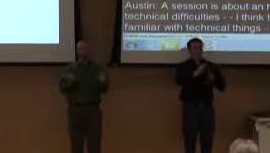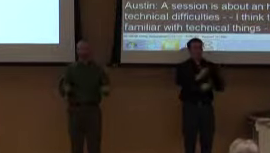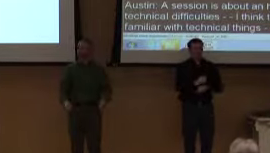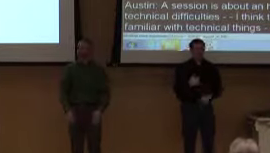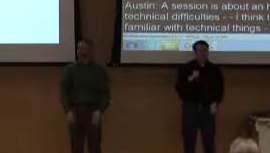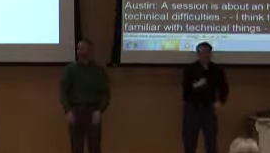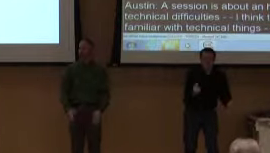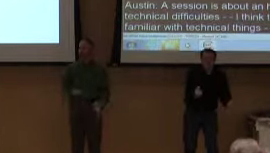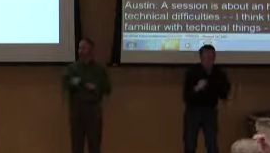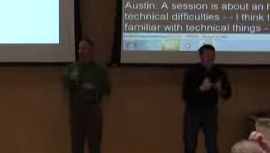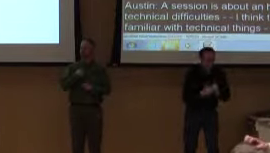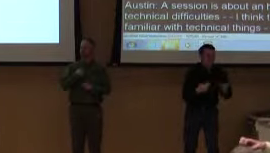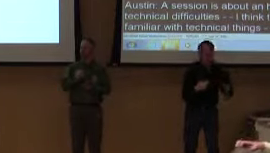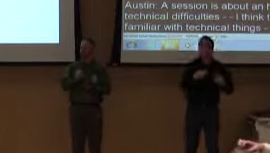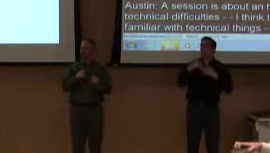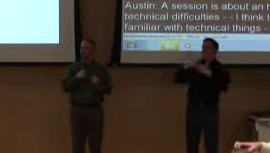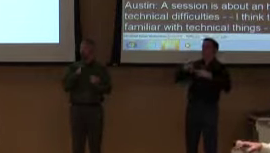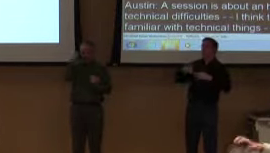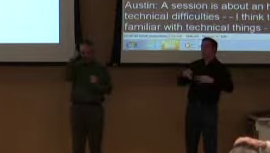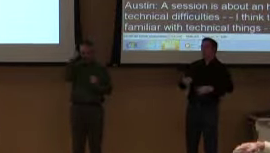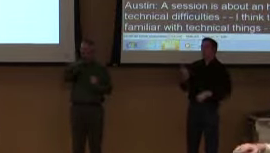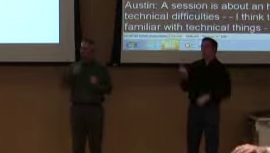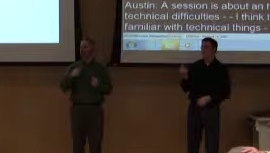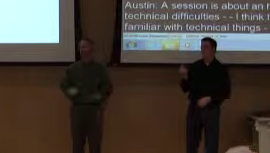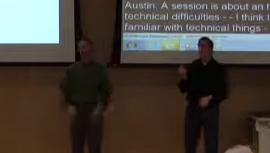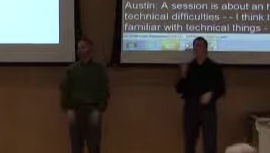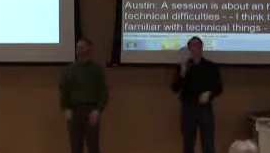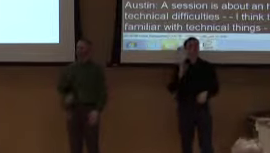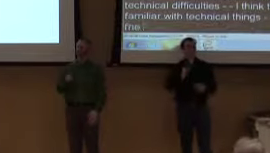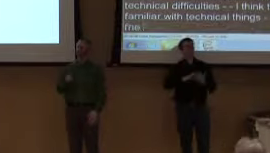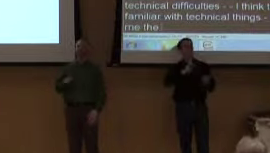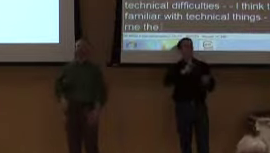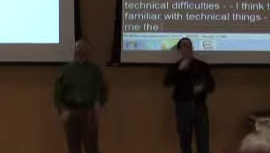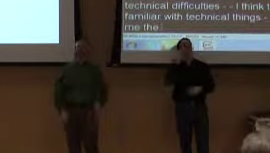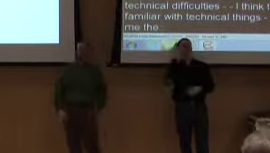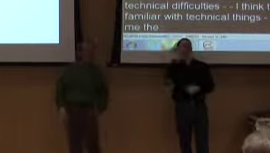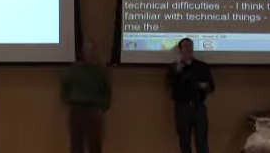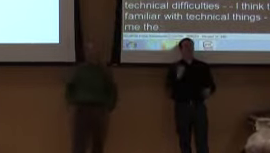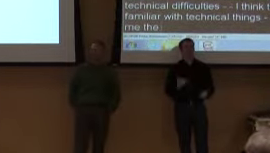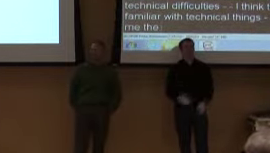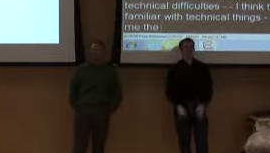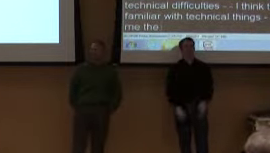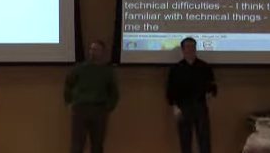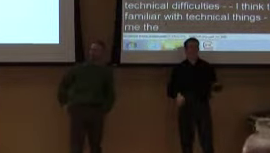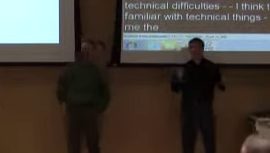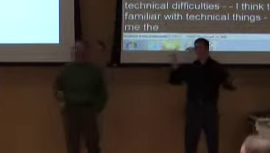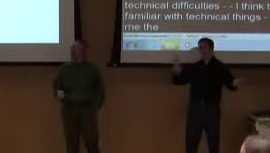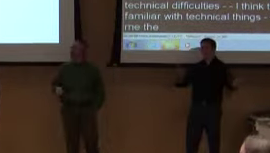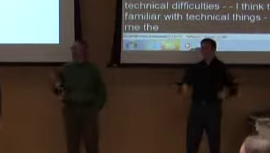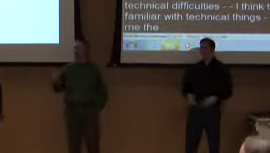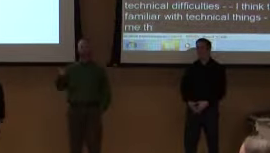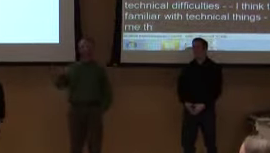I said, what did you do? And they explained to me what they were doing, and then I was like, I see. That's great.